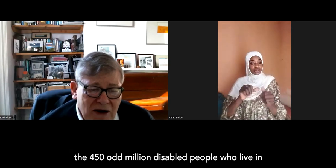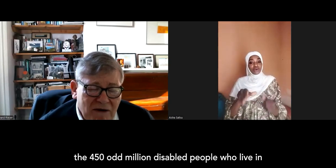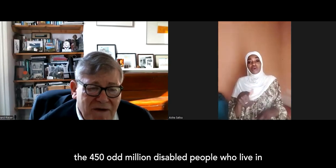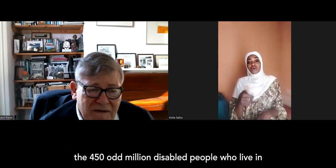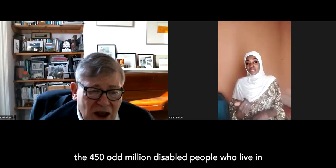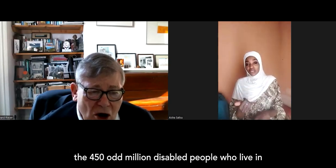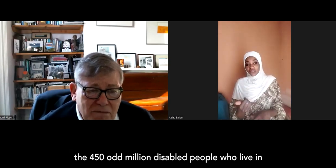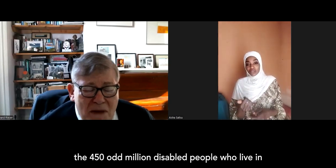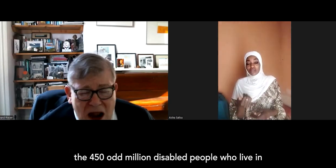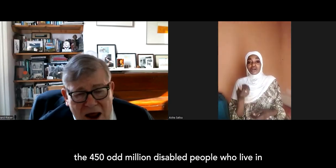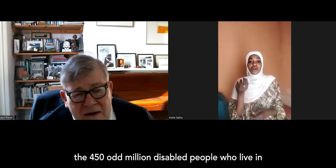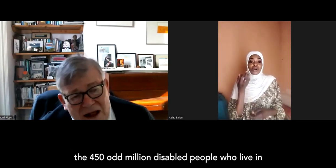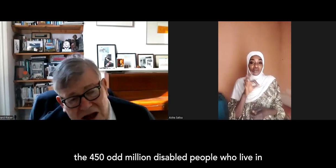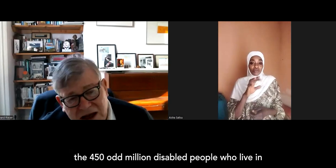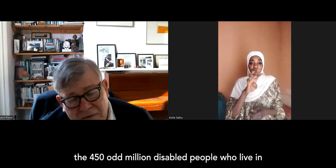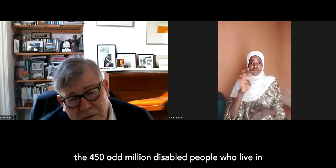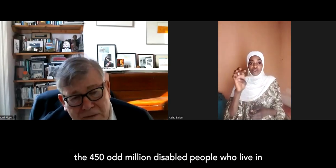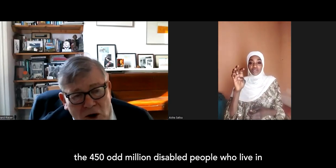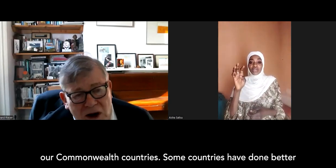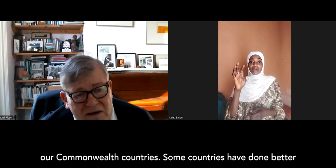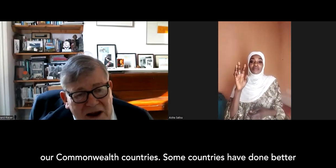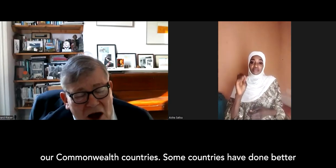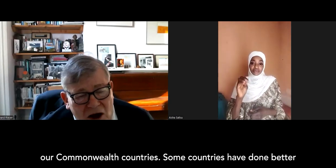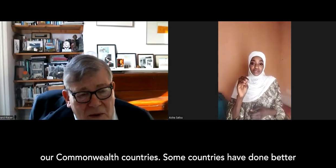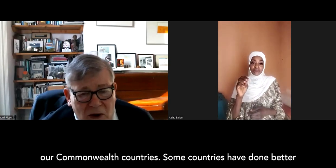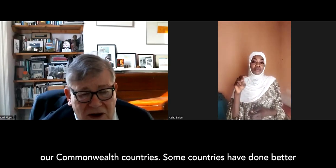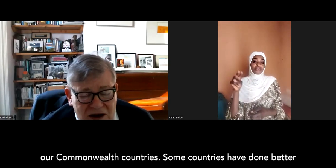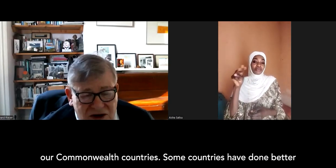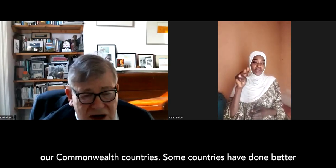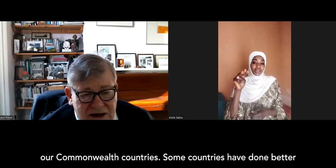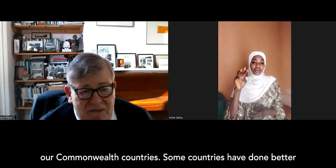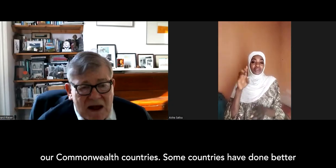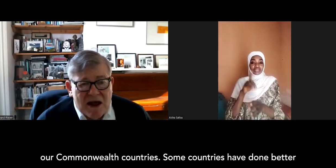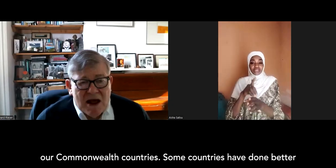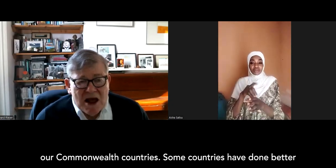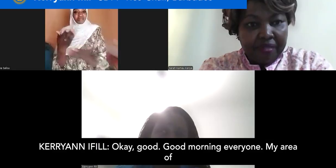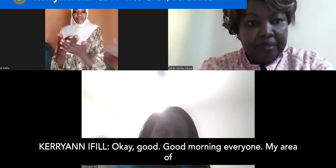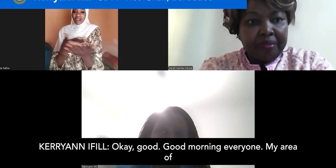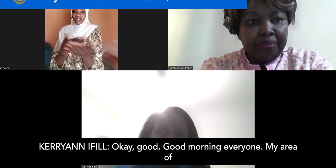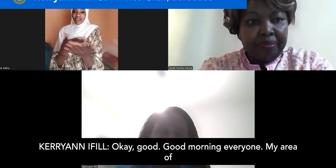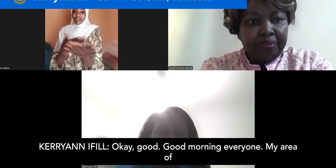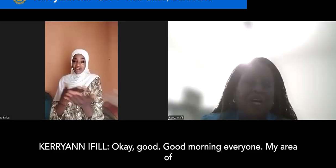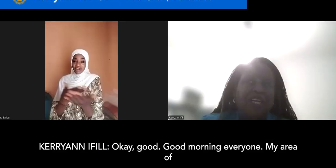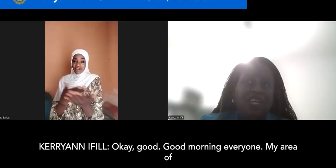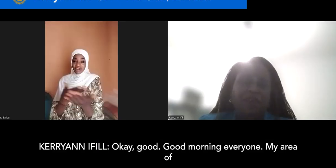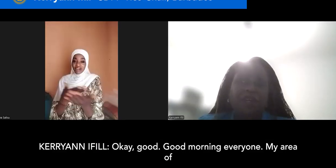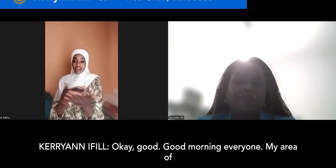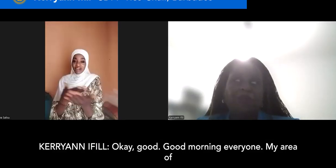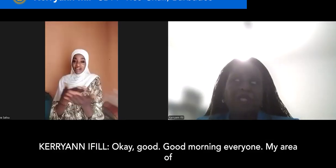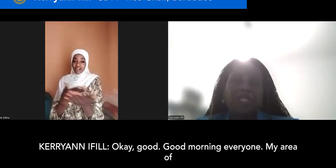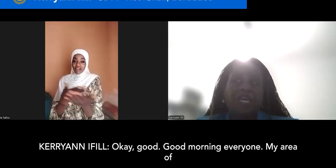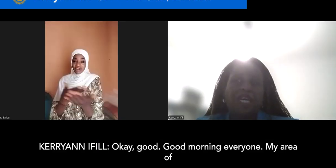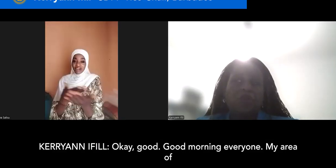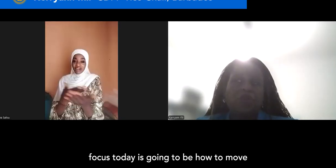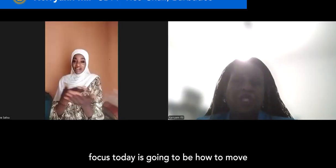the 450 odd million disabled people who live in our Commonwealth countries. My area of